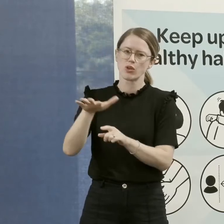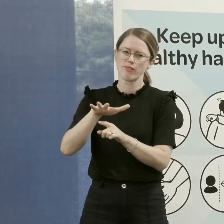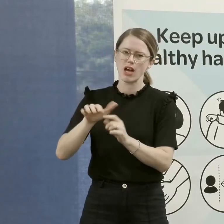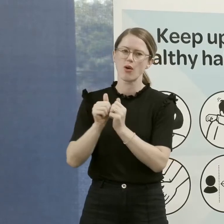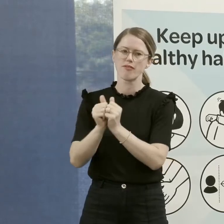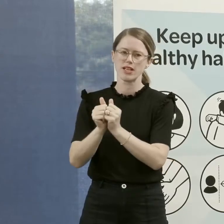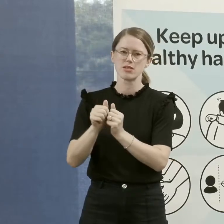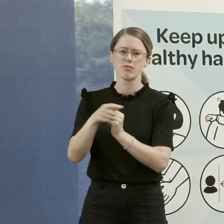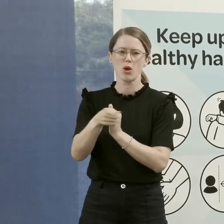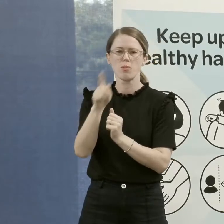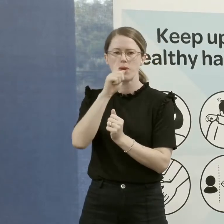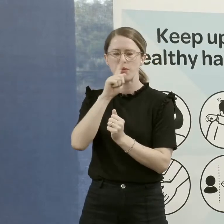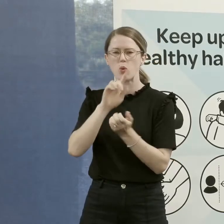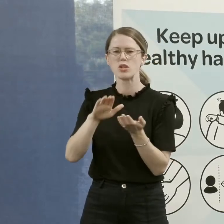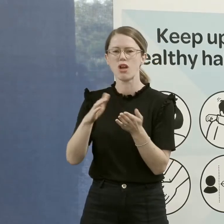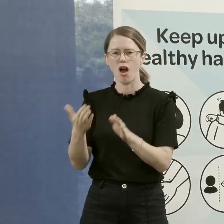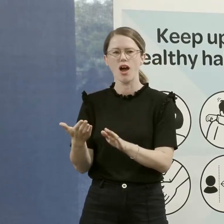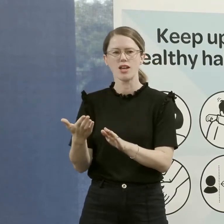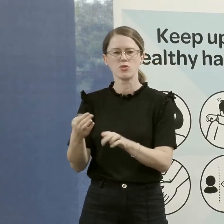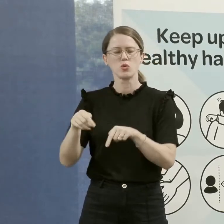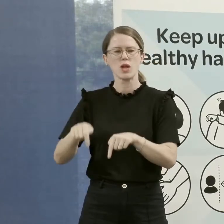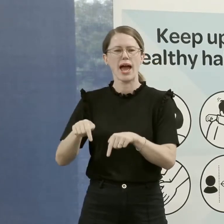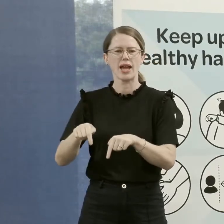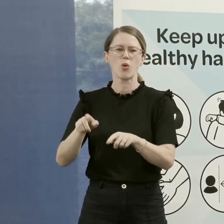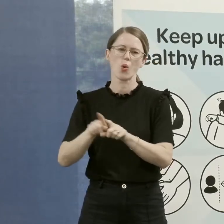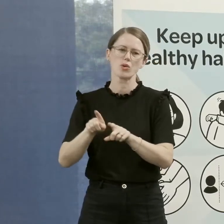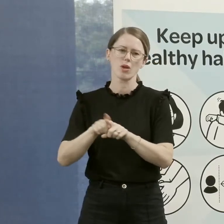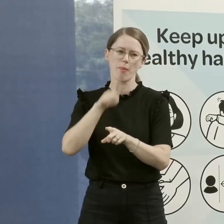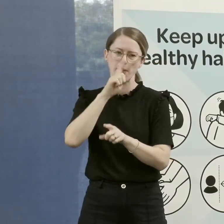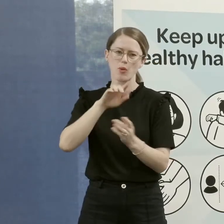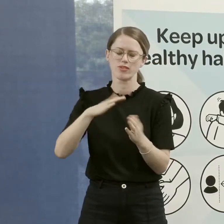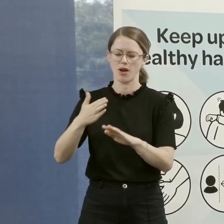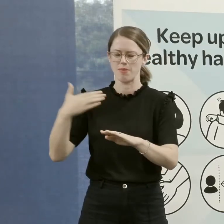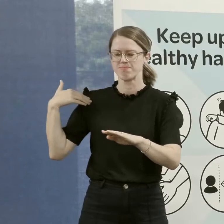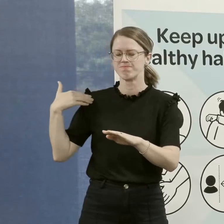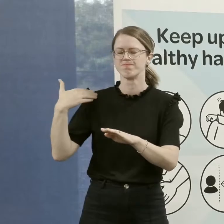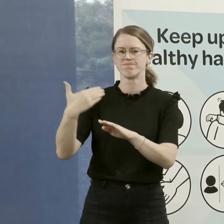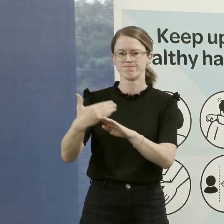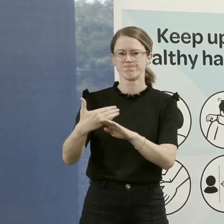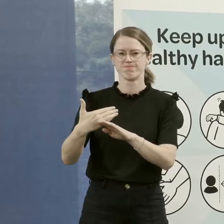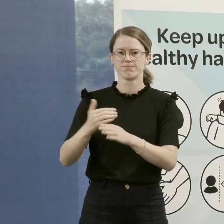friends of those who have died that we're reporting today, but those who have died throughout the pandemic.